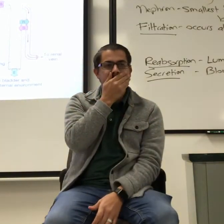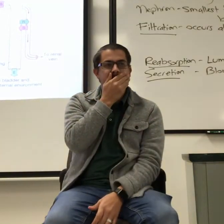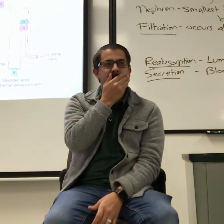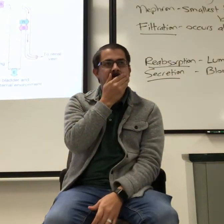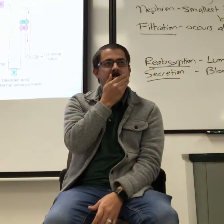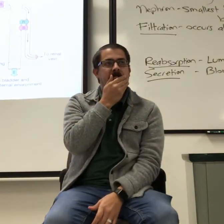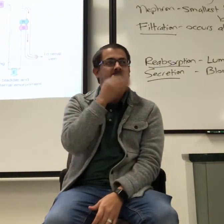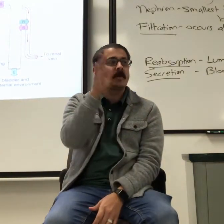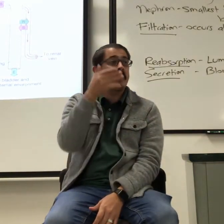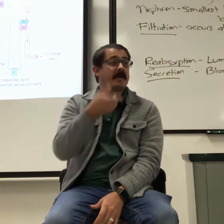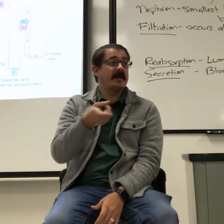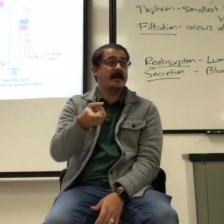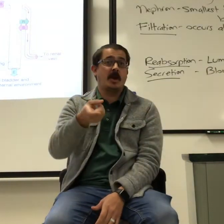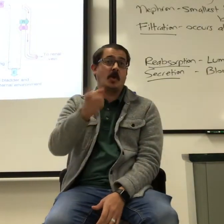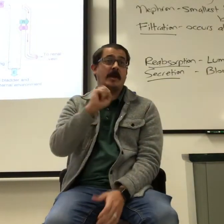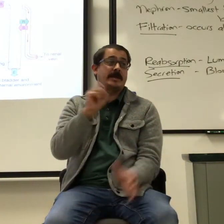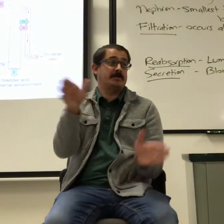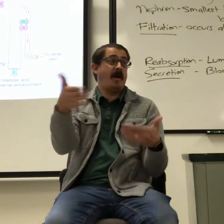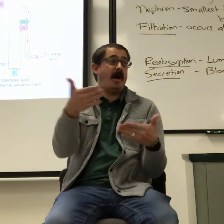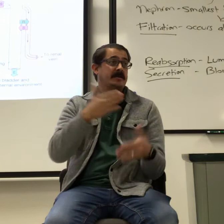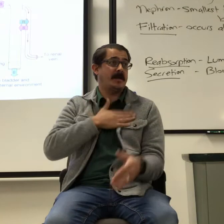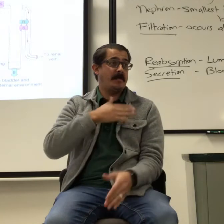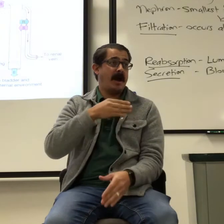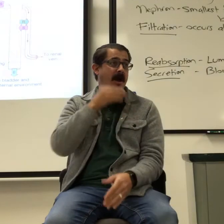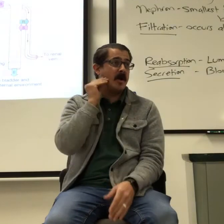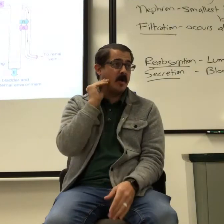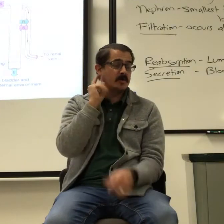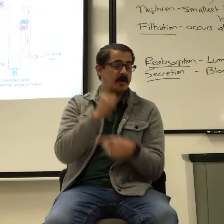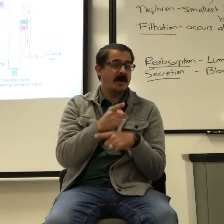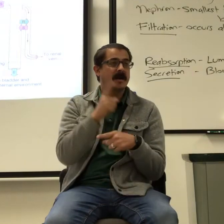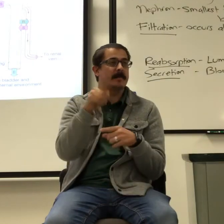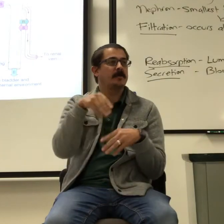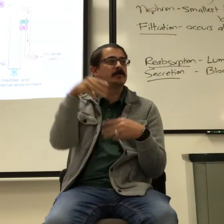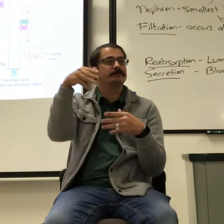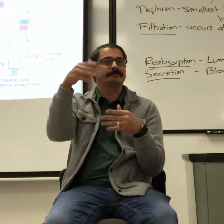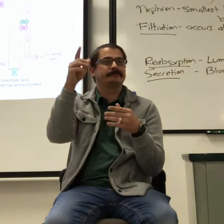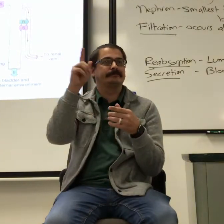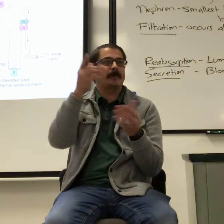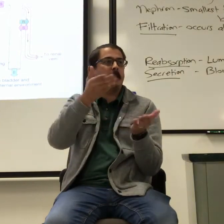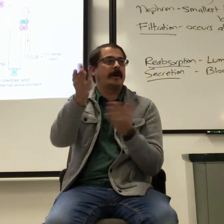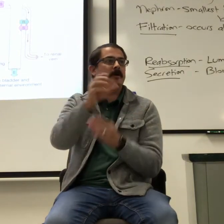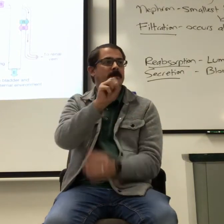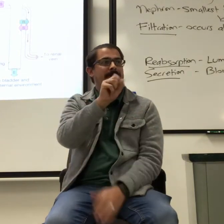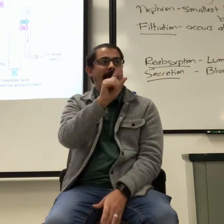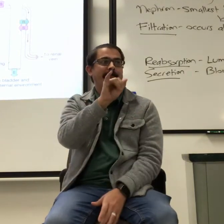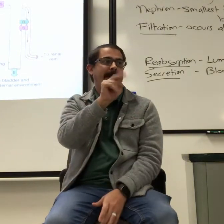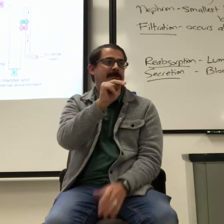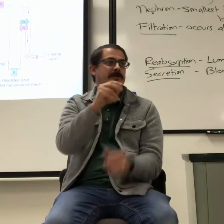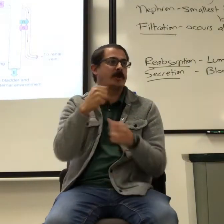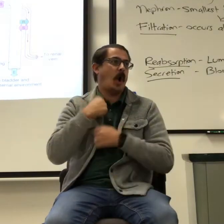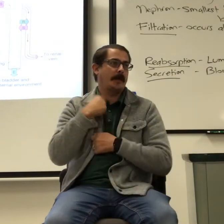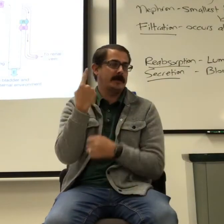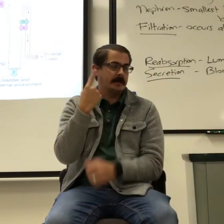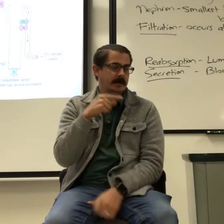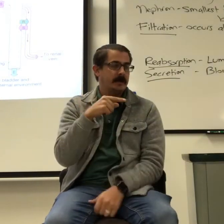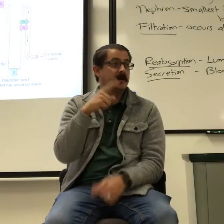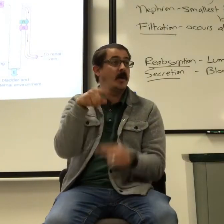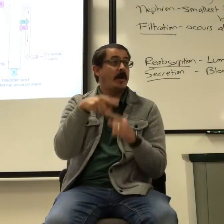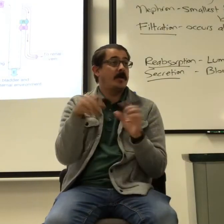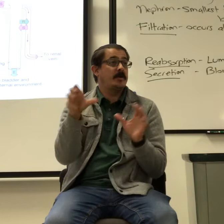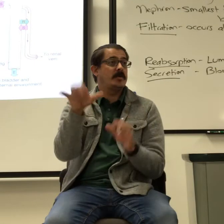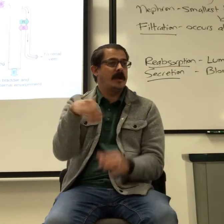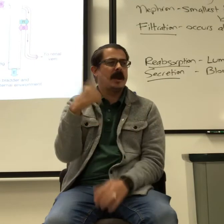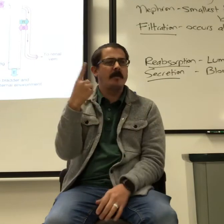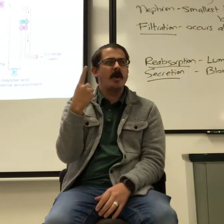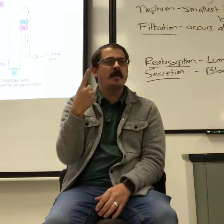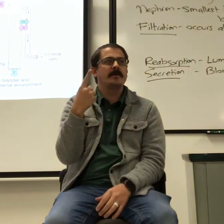we'll get a donation box going at my house. Now I'm going to take it to the Salvation Army or something. But whenever we do that, I'm